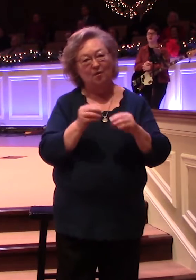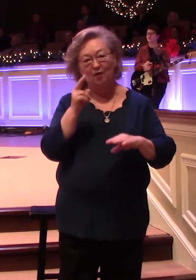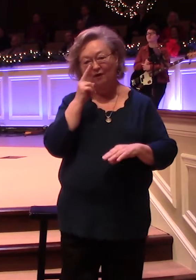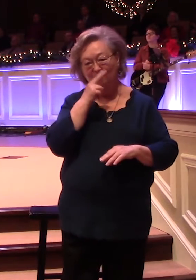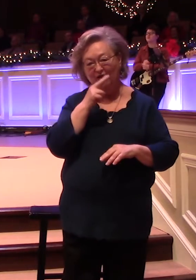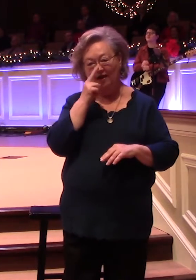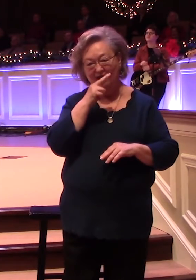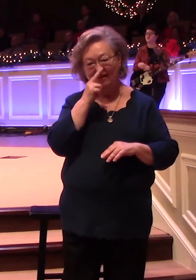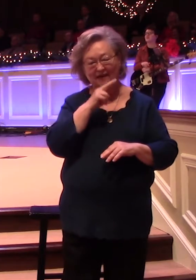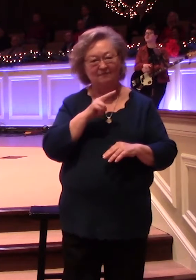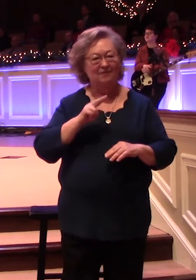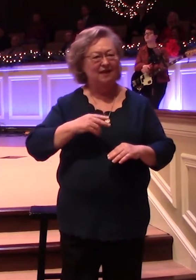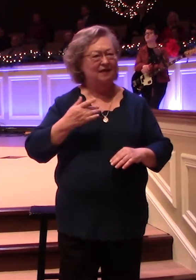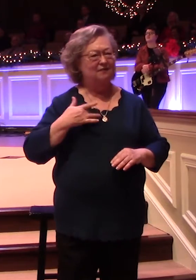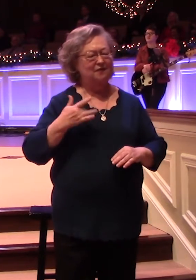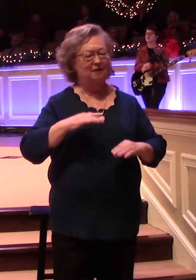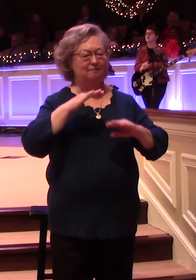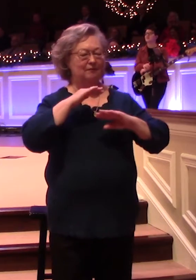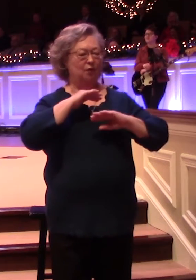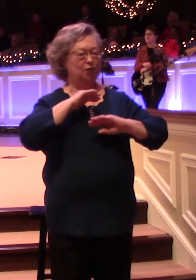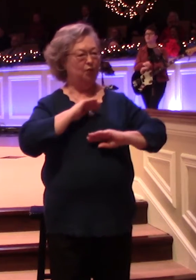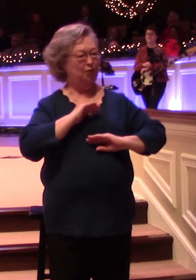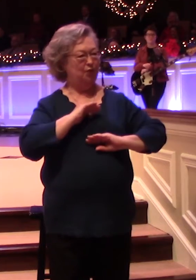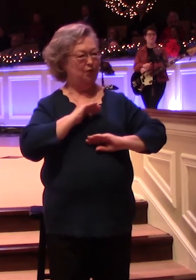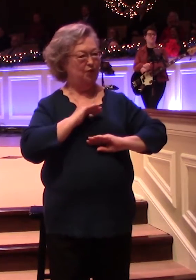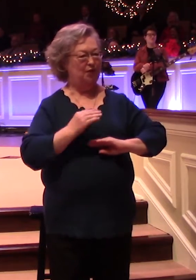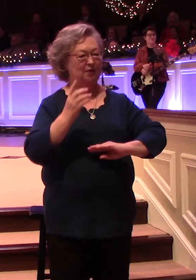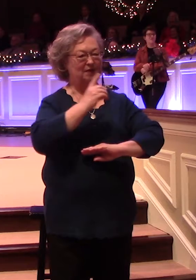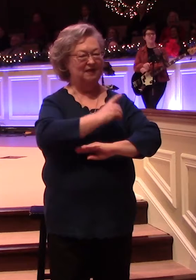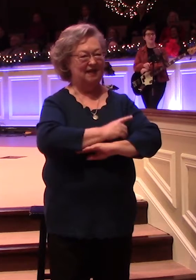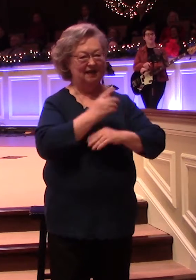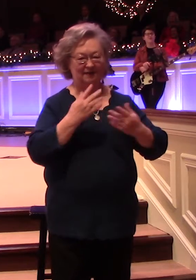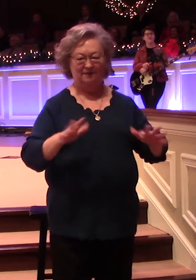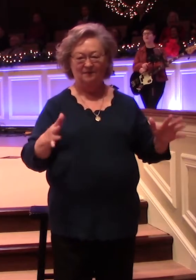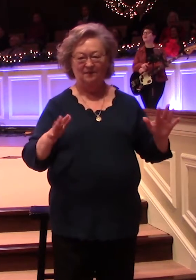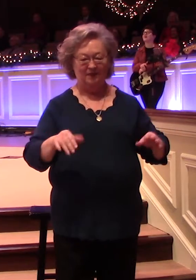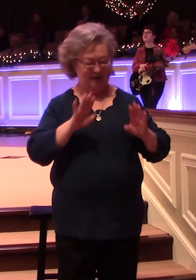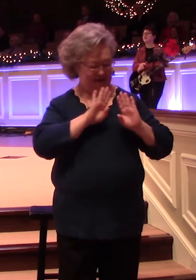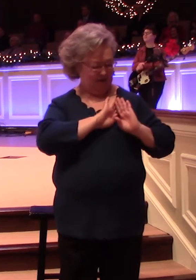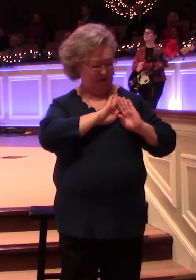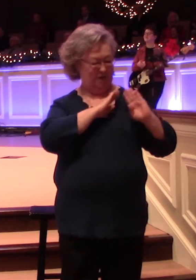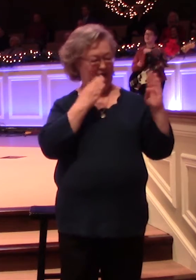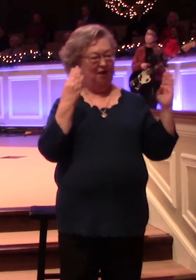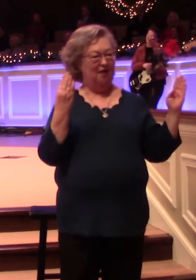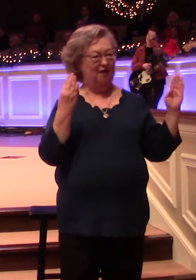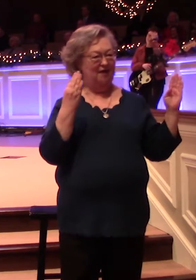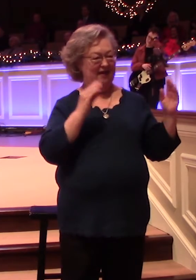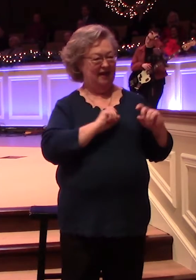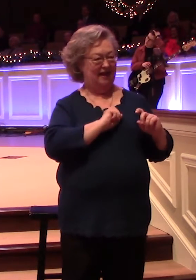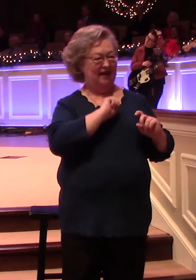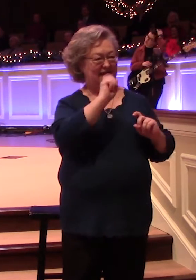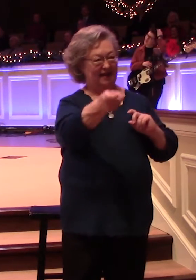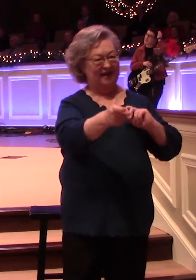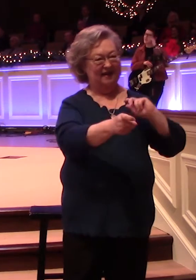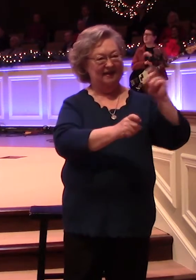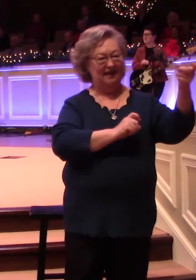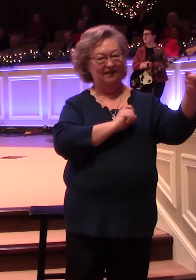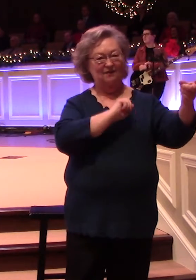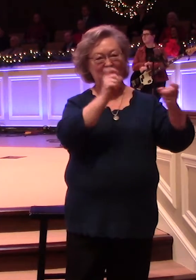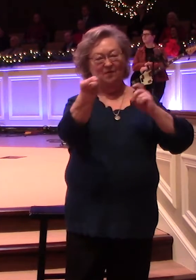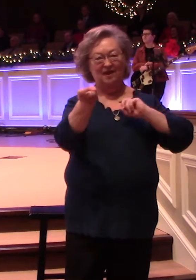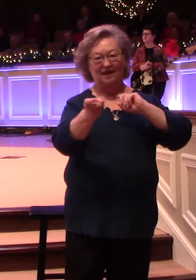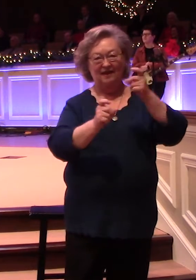when the day is done, throw your heart wide open and give it away.